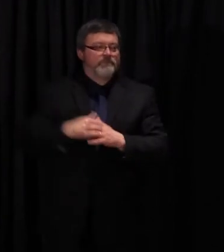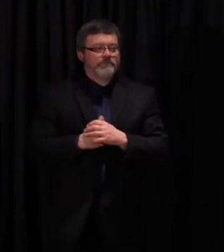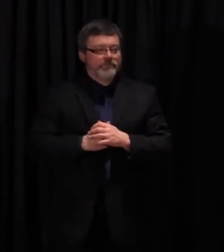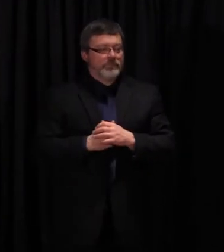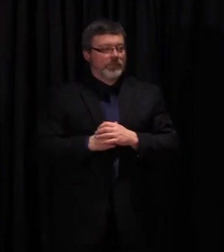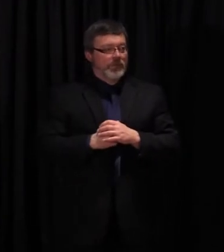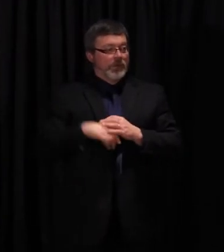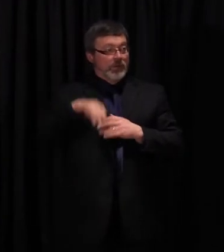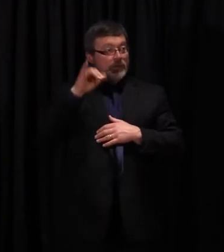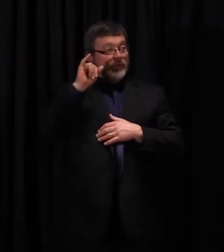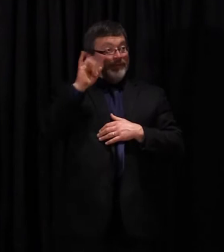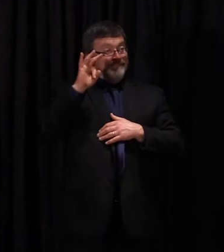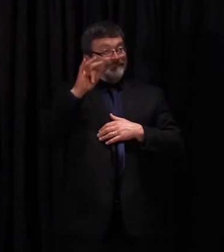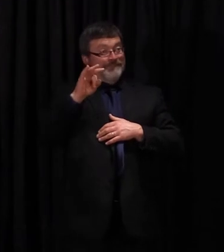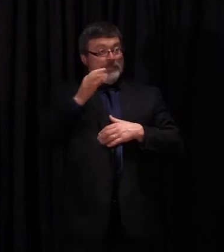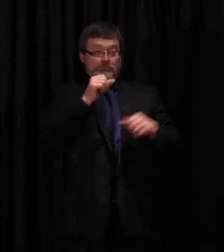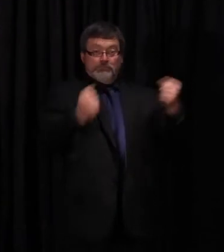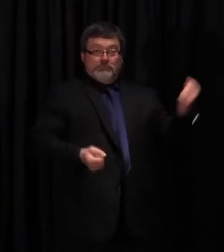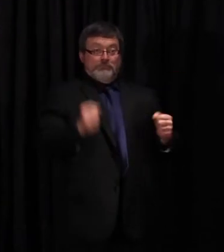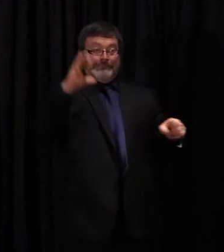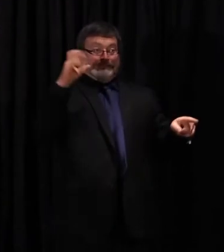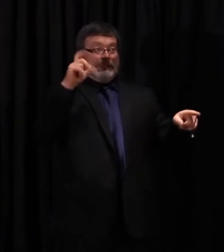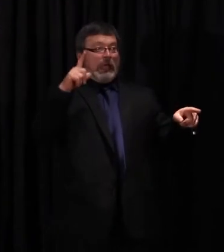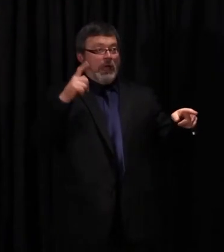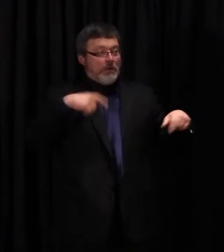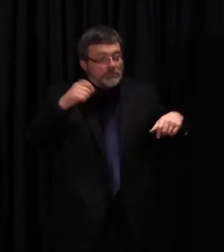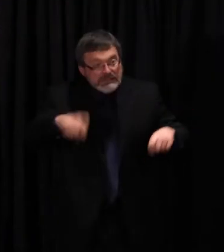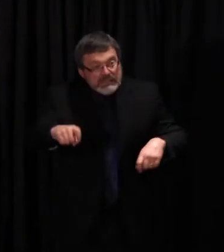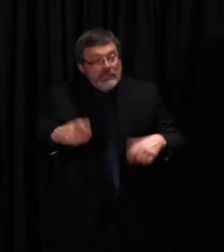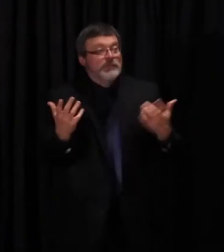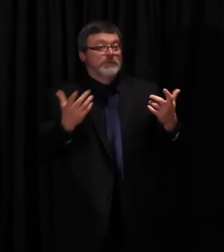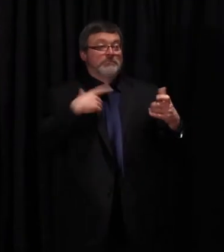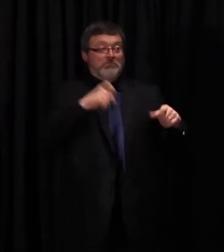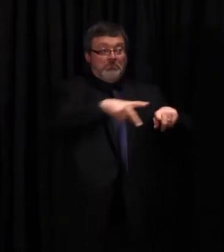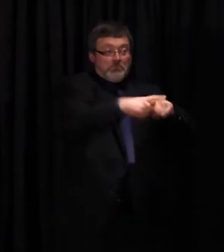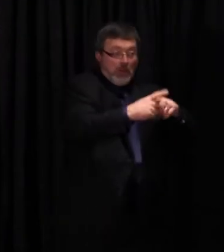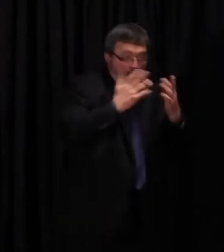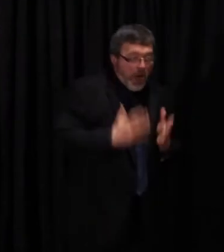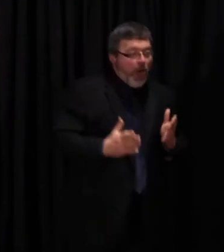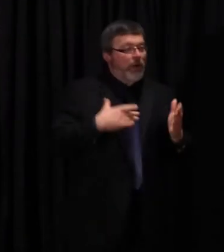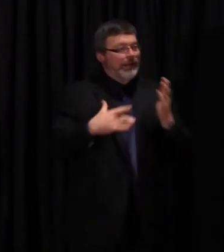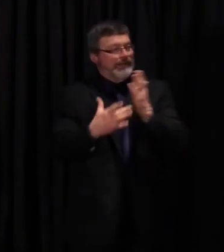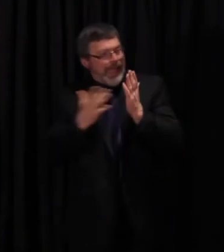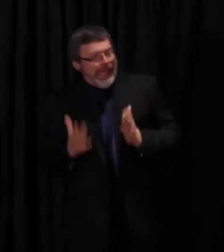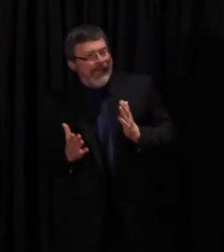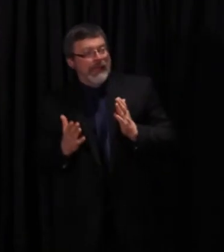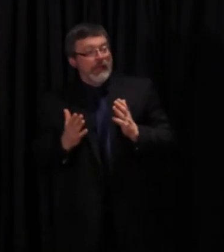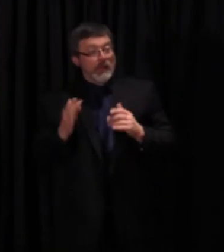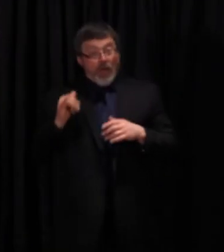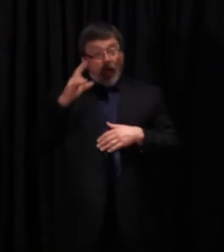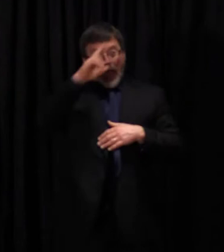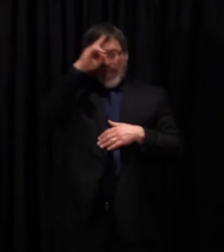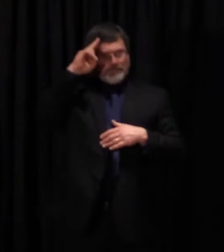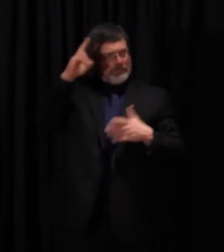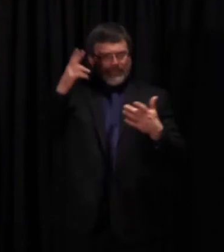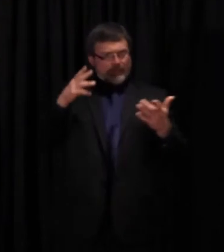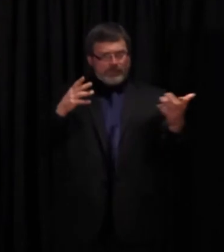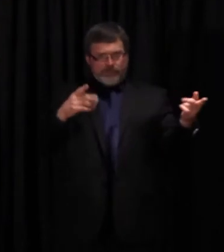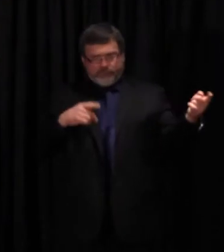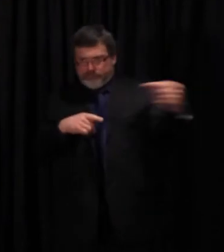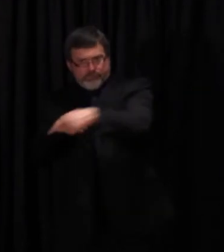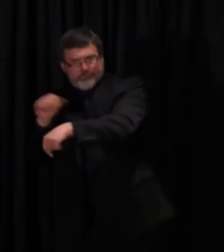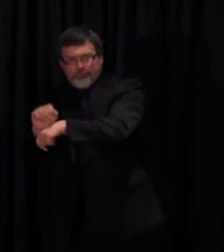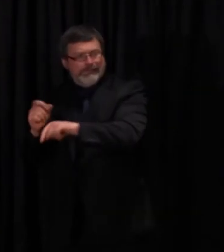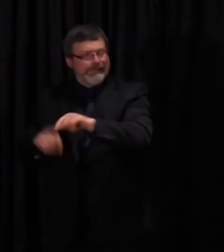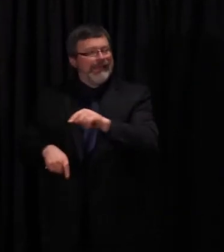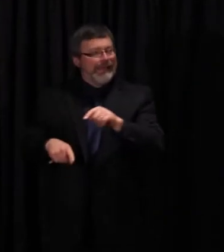CDL drivers, mechanics, and technicians, hospital staff won't get to work. There will be